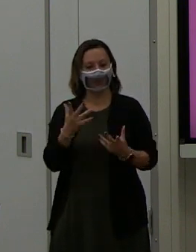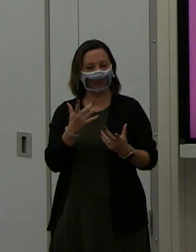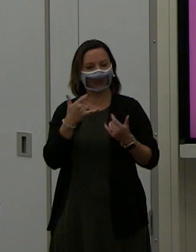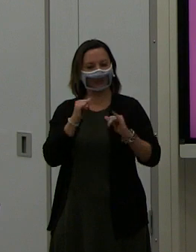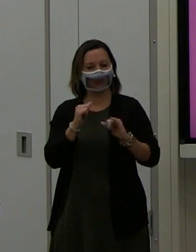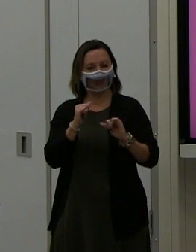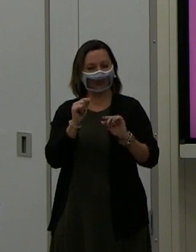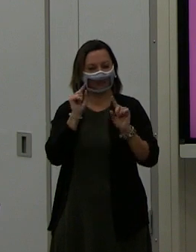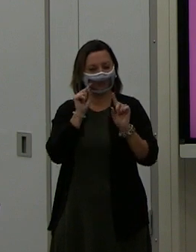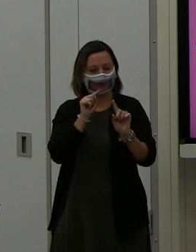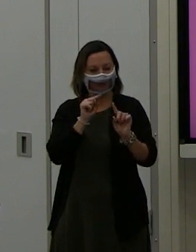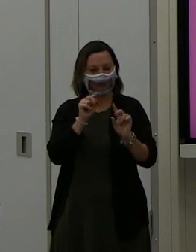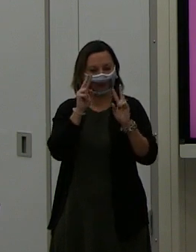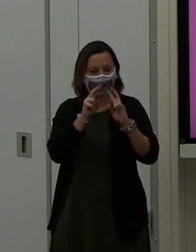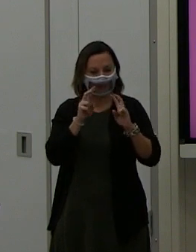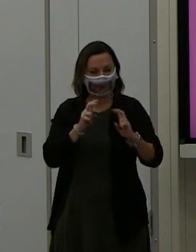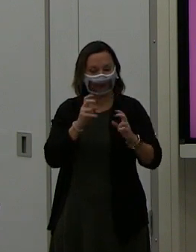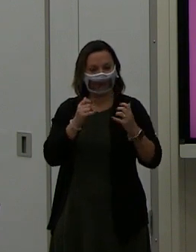well.